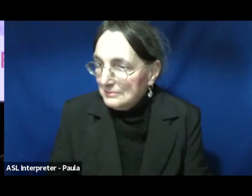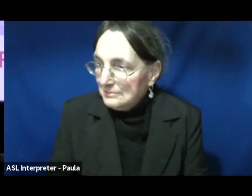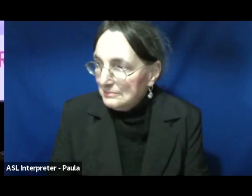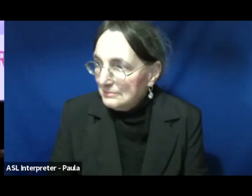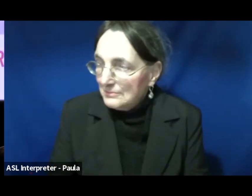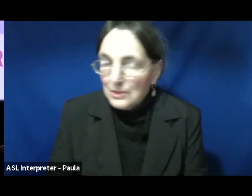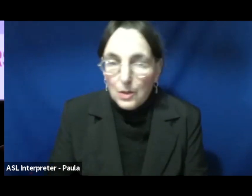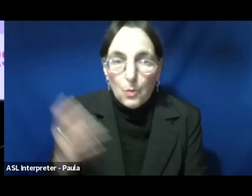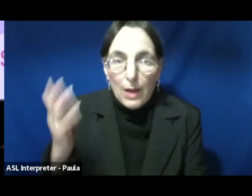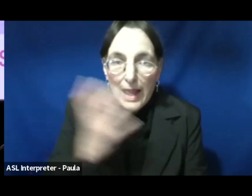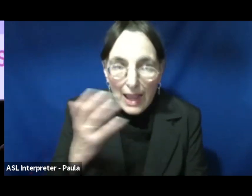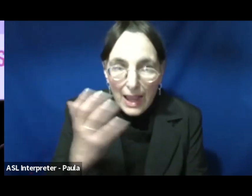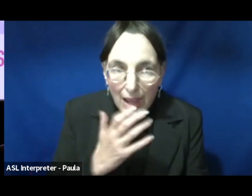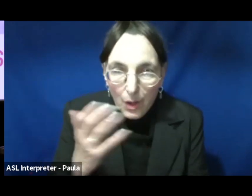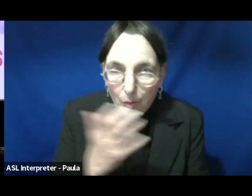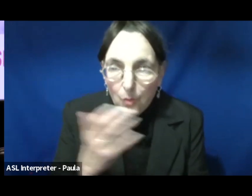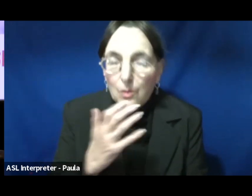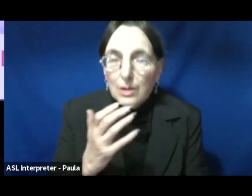Wow.